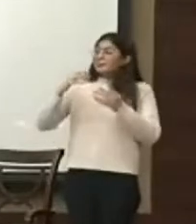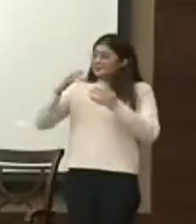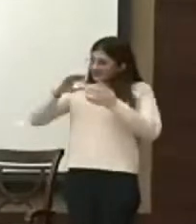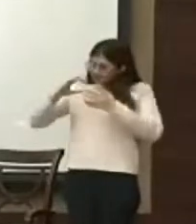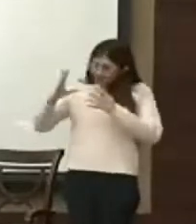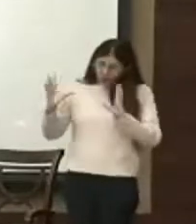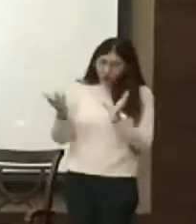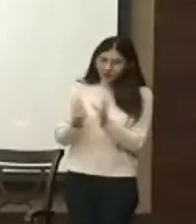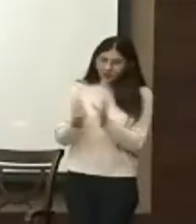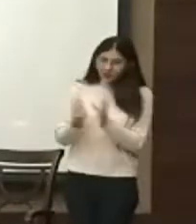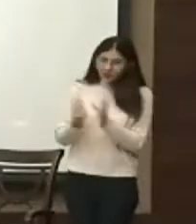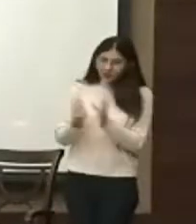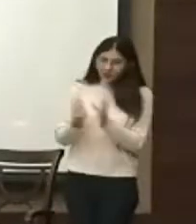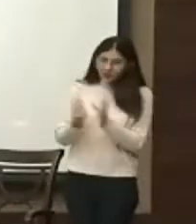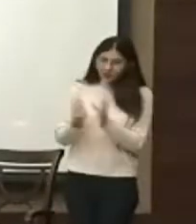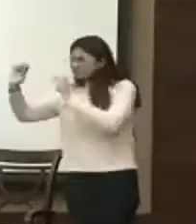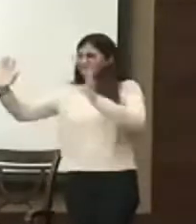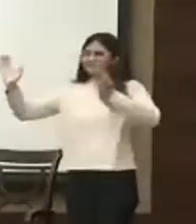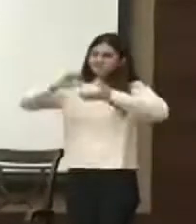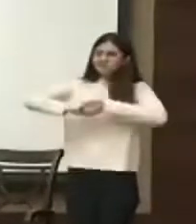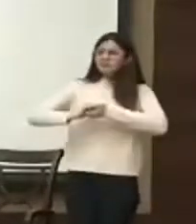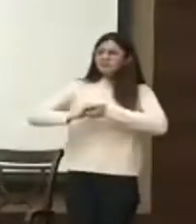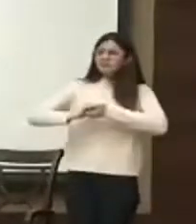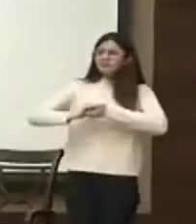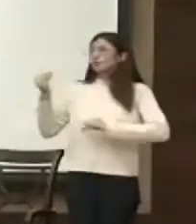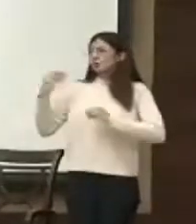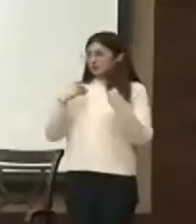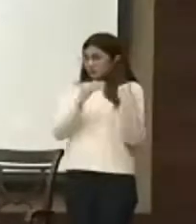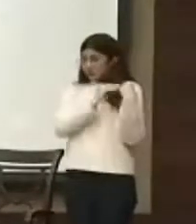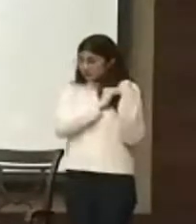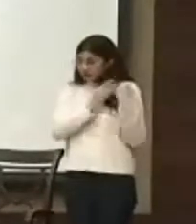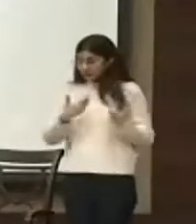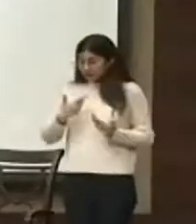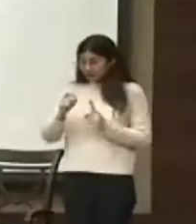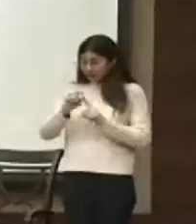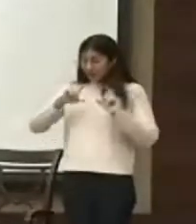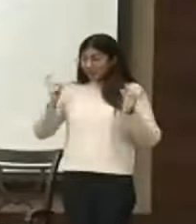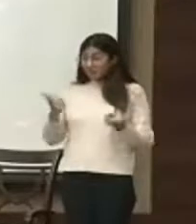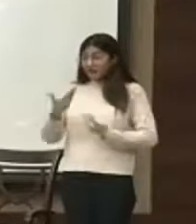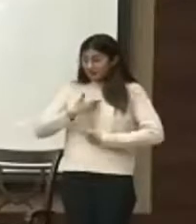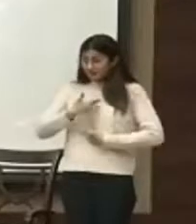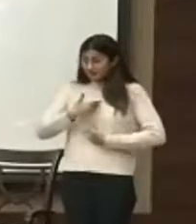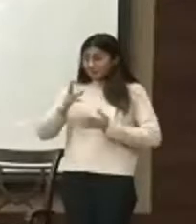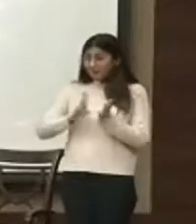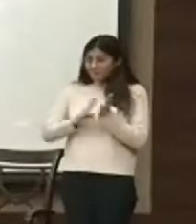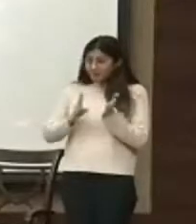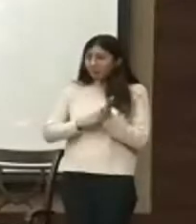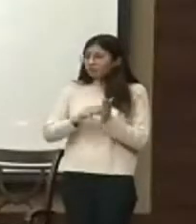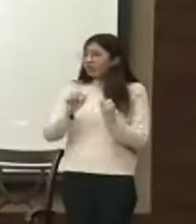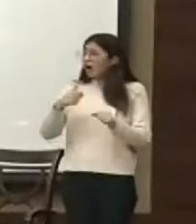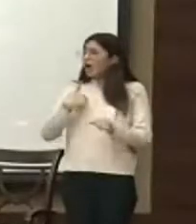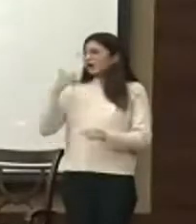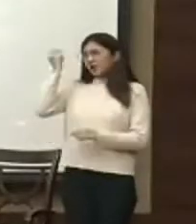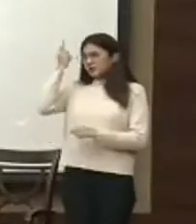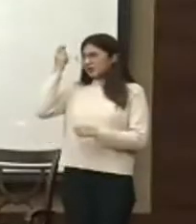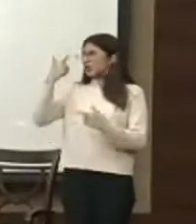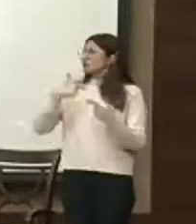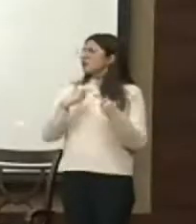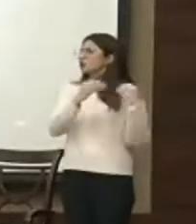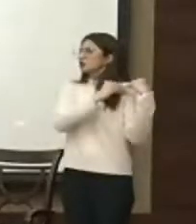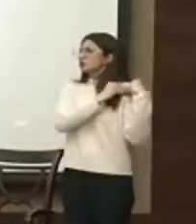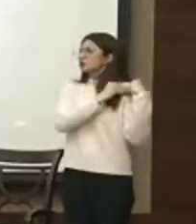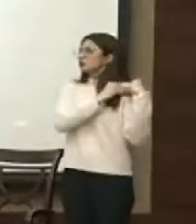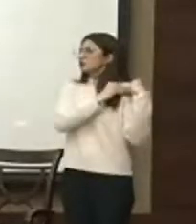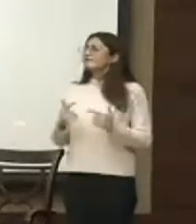to acknowledge our responsibility as a parliamentarian, as a member of parliament. I acknowledge my responsibility that